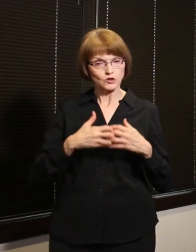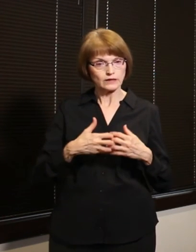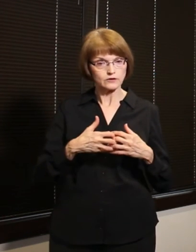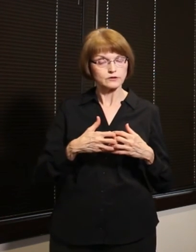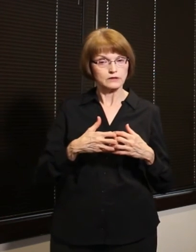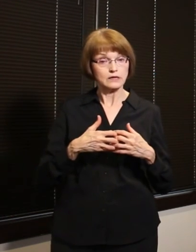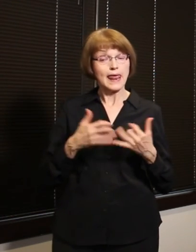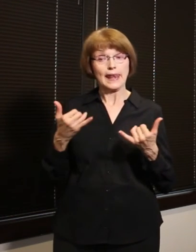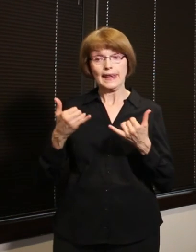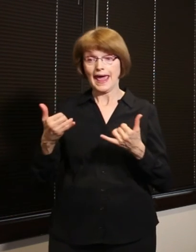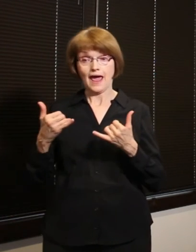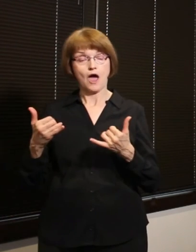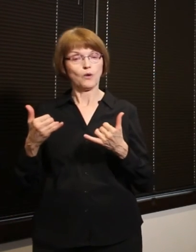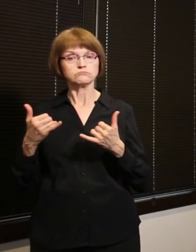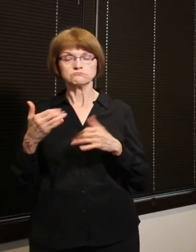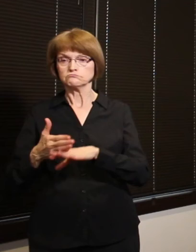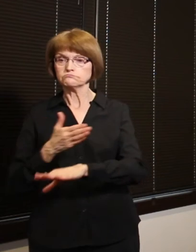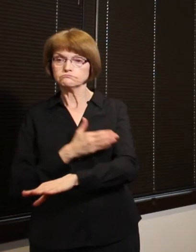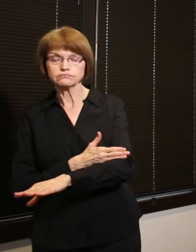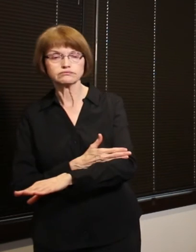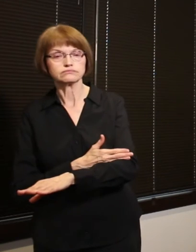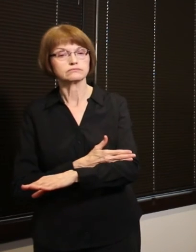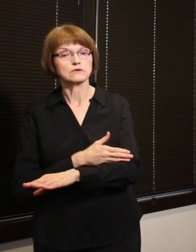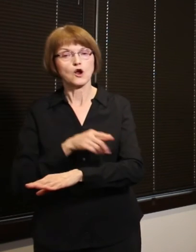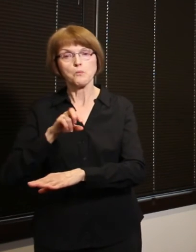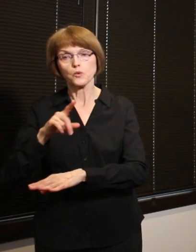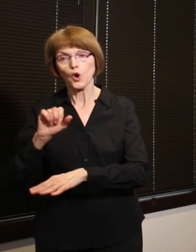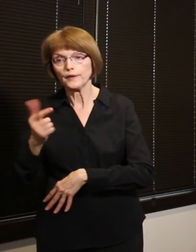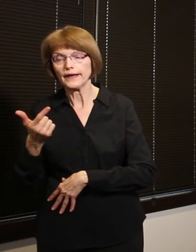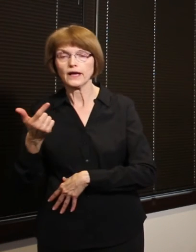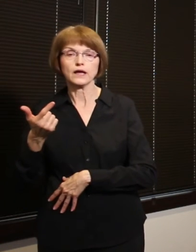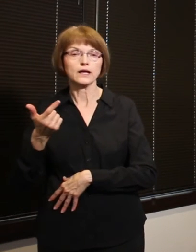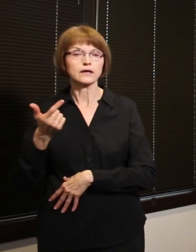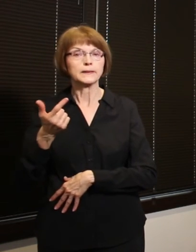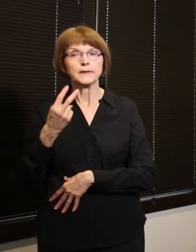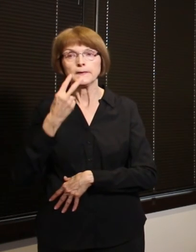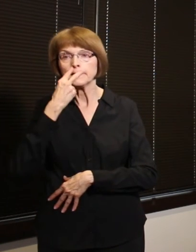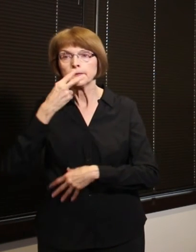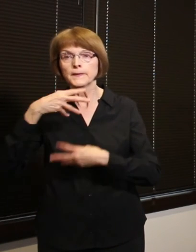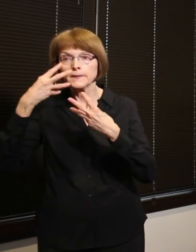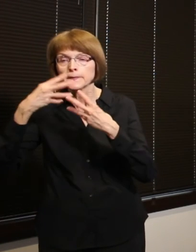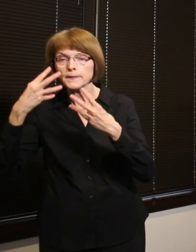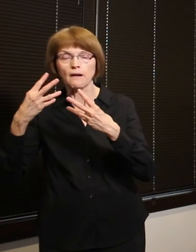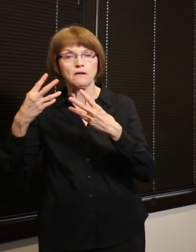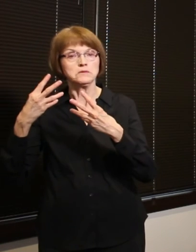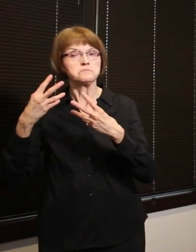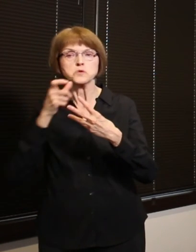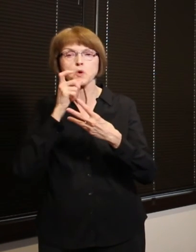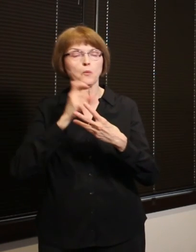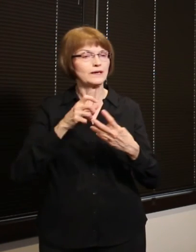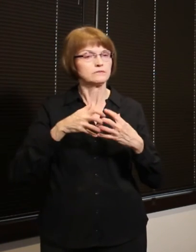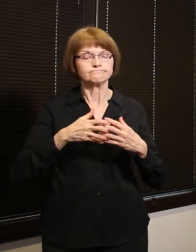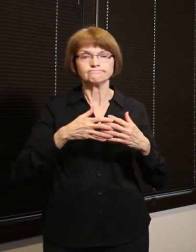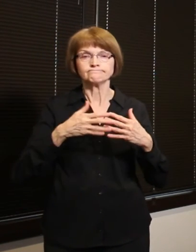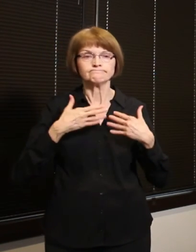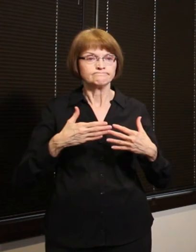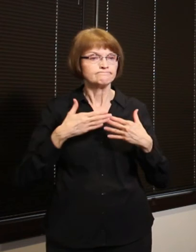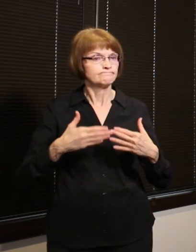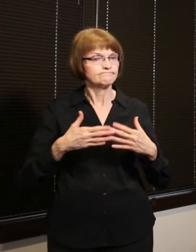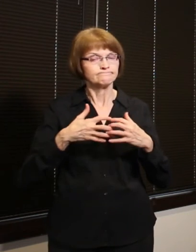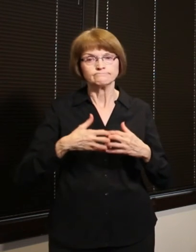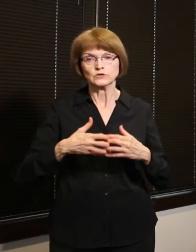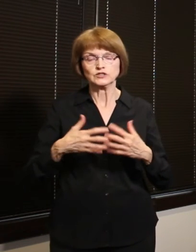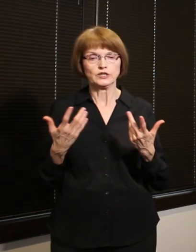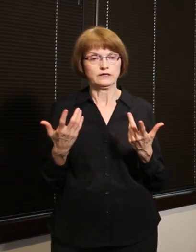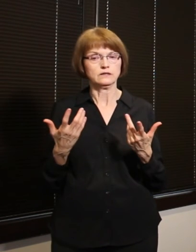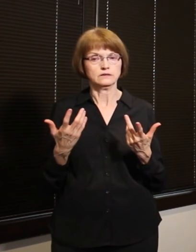techniques that we're using, such as proning and high flow nasal oxygen, things like that. And so actually the reverse is true, that there's less